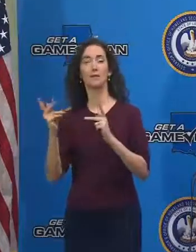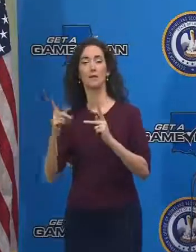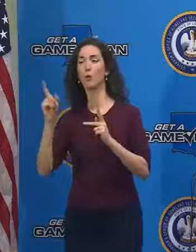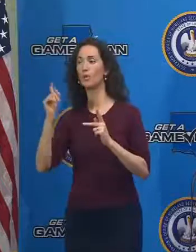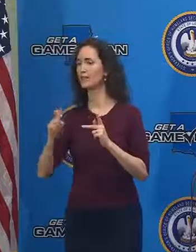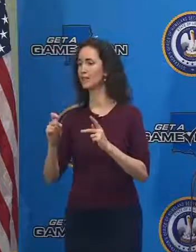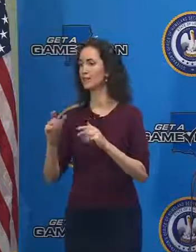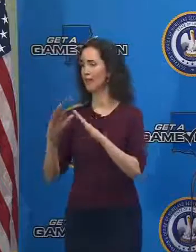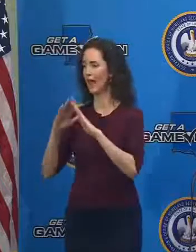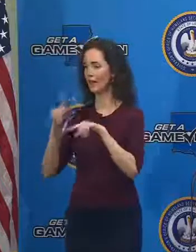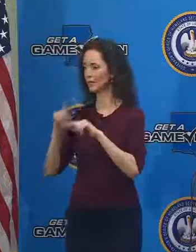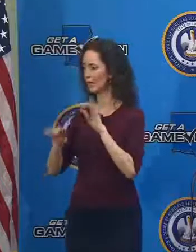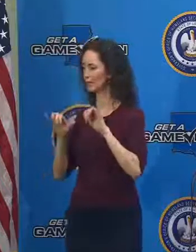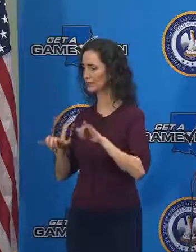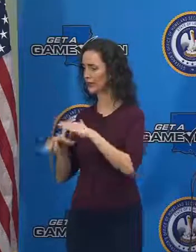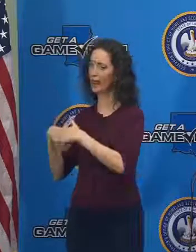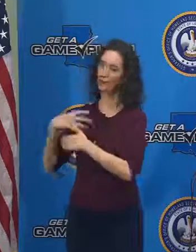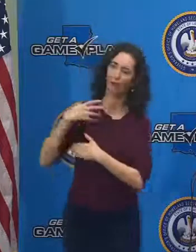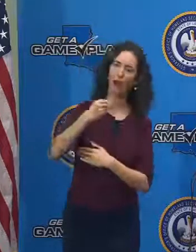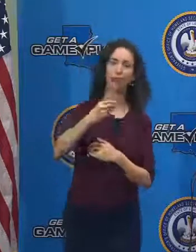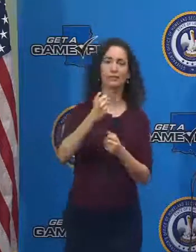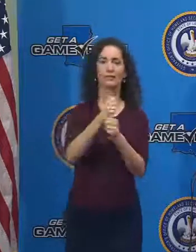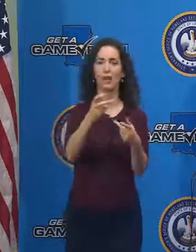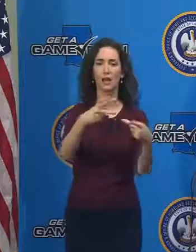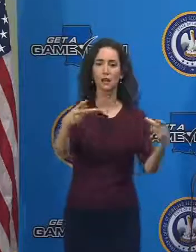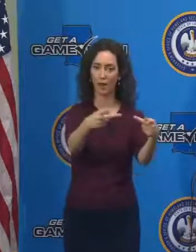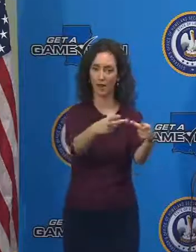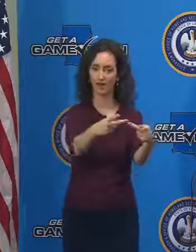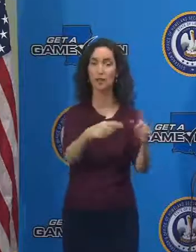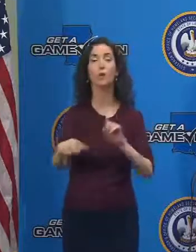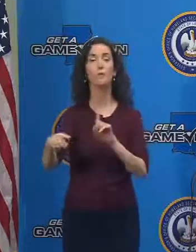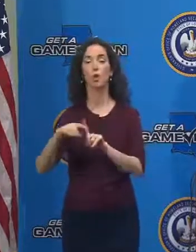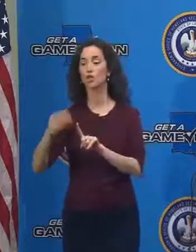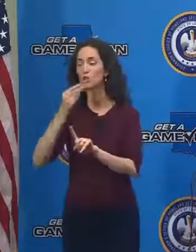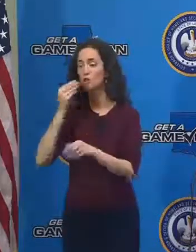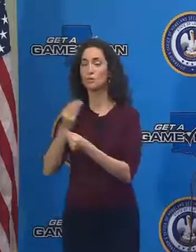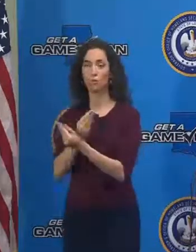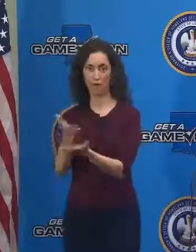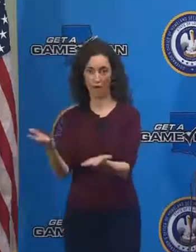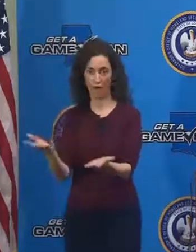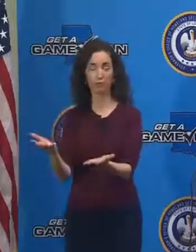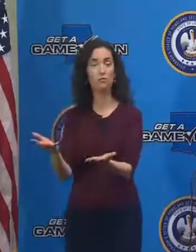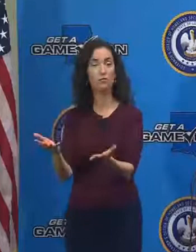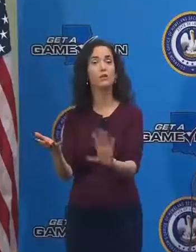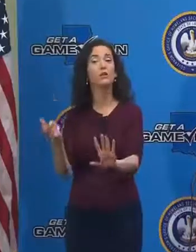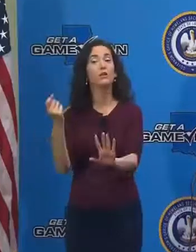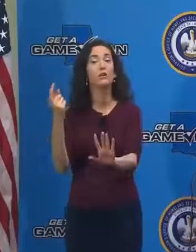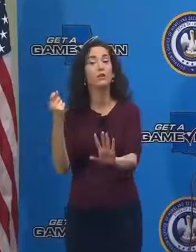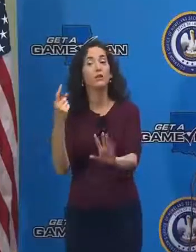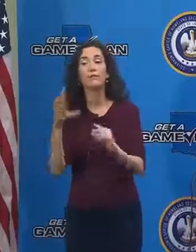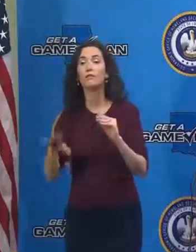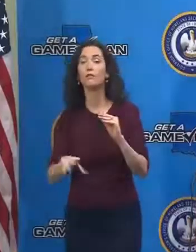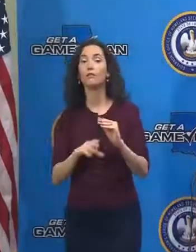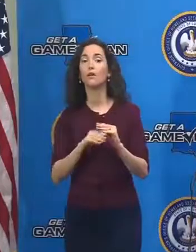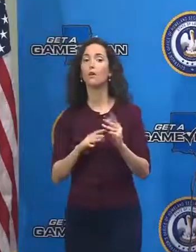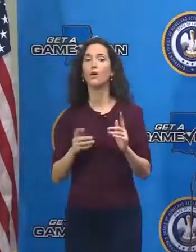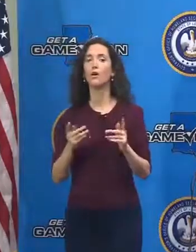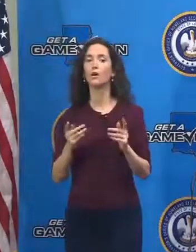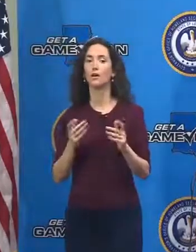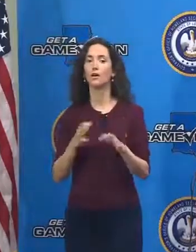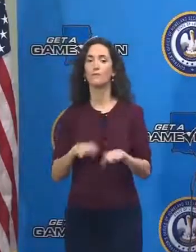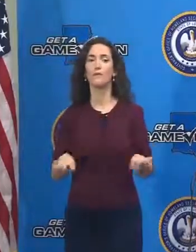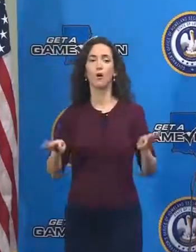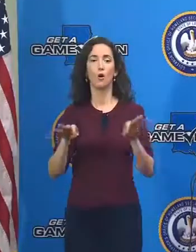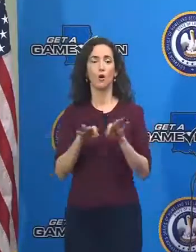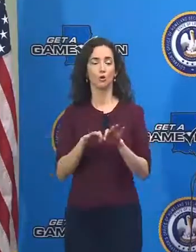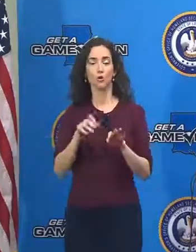of our population. But even before that, we are more responsible for the children and youth that are